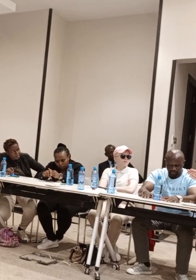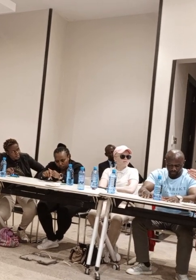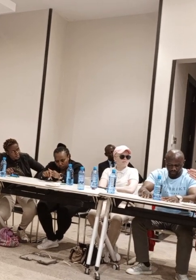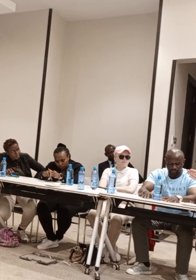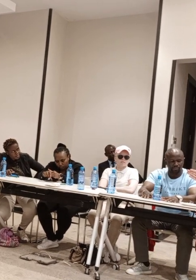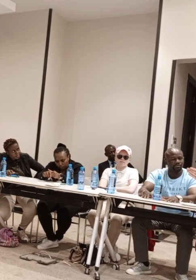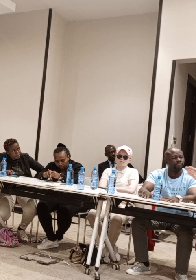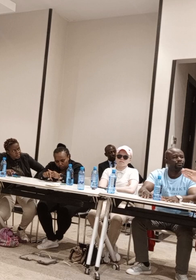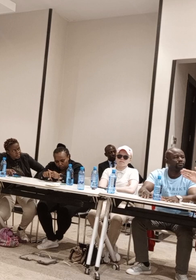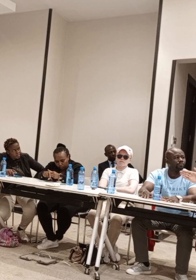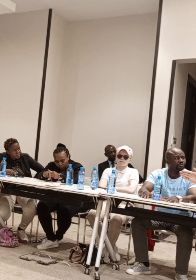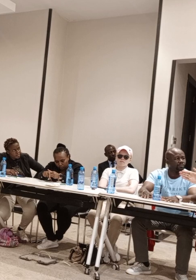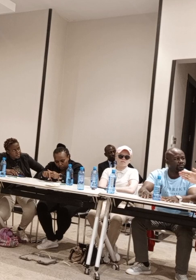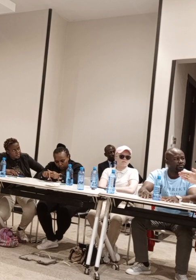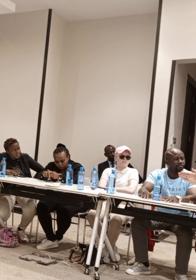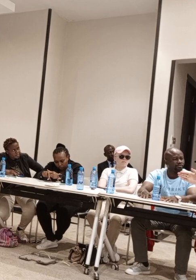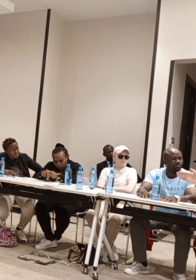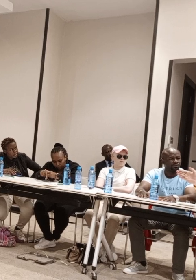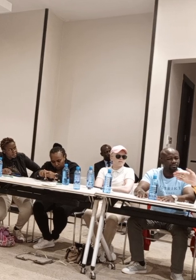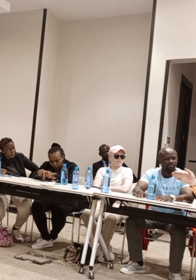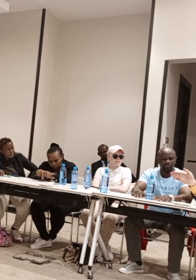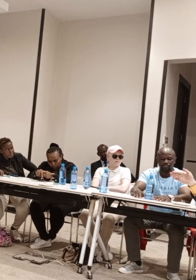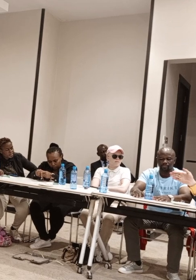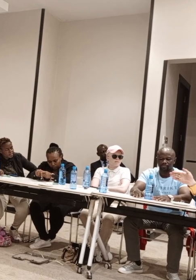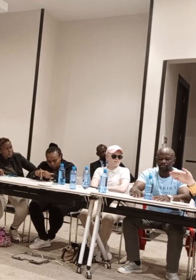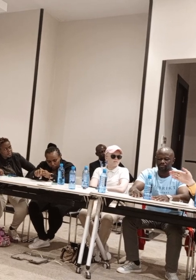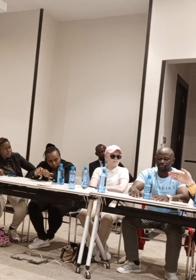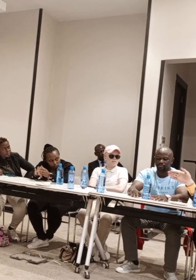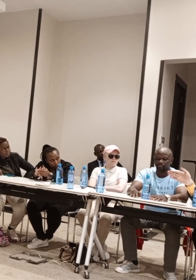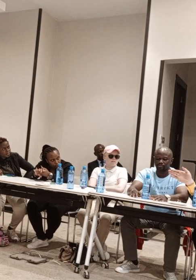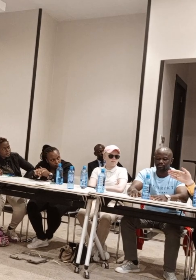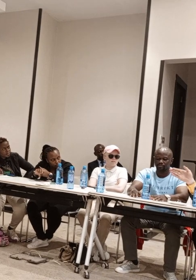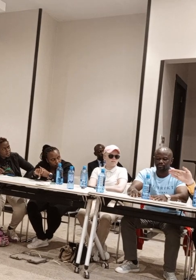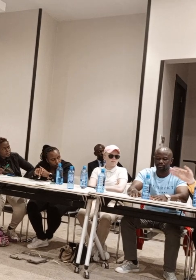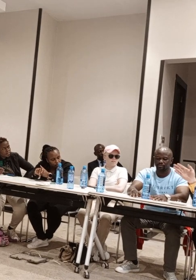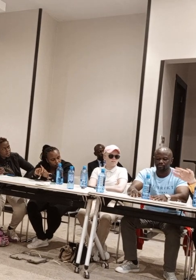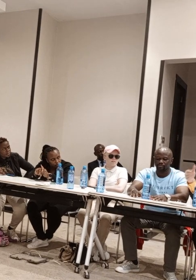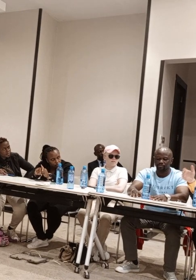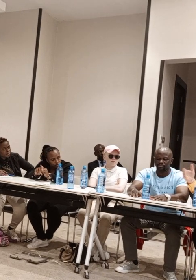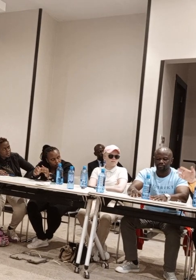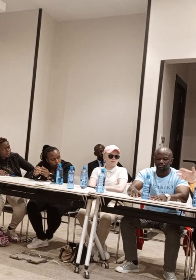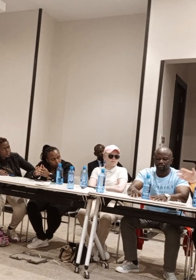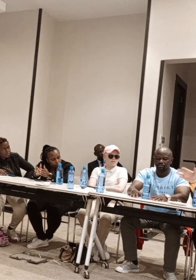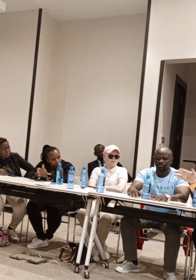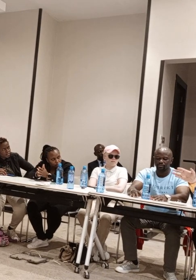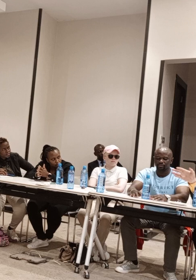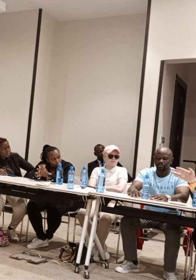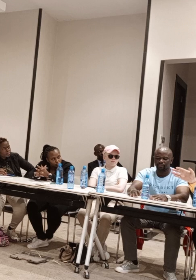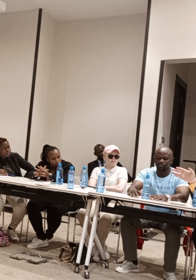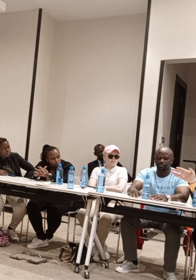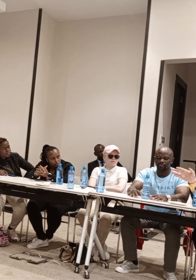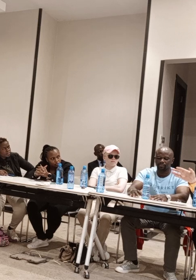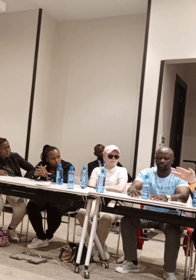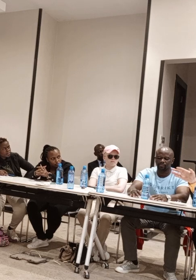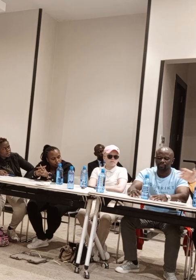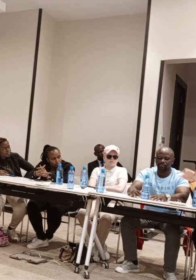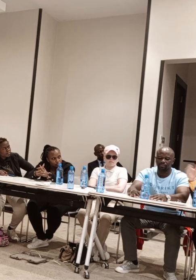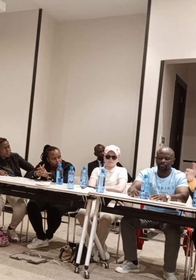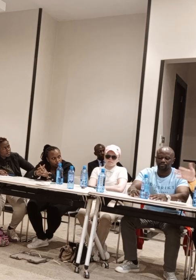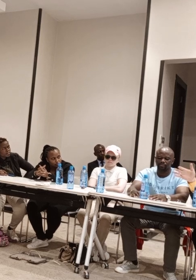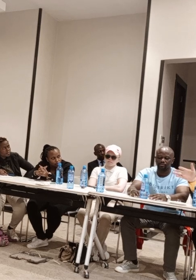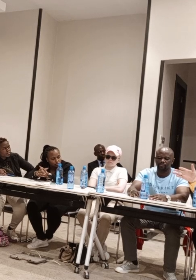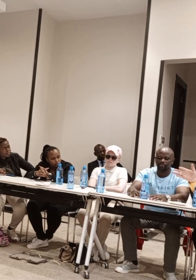time. Those who are starting out, parents who are here, you are going to be loud as because we've been the ones talking. In